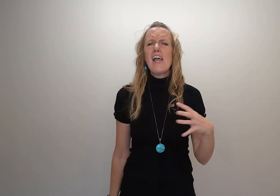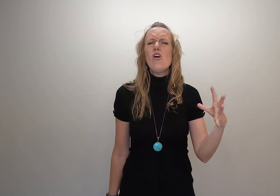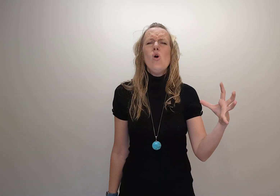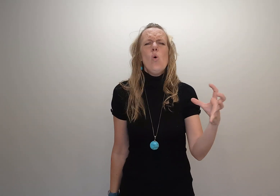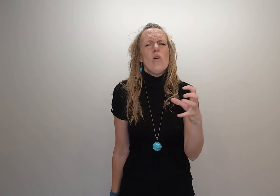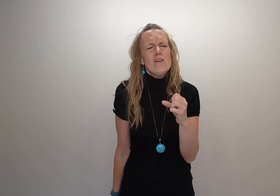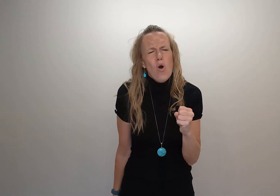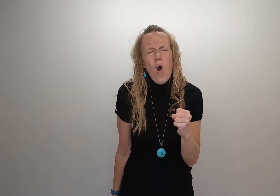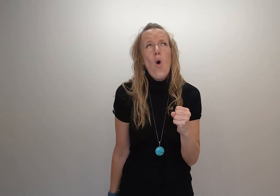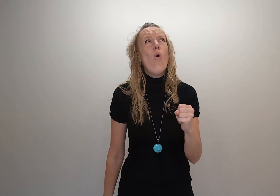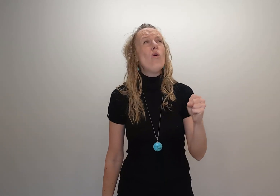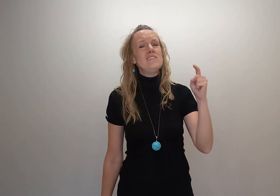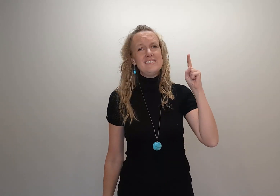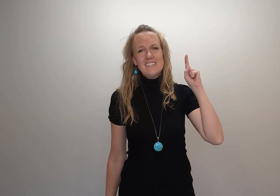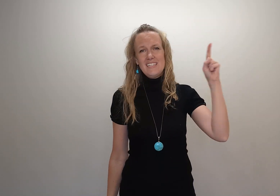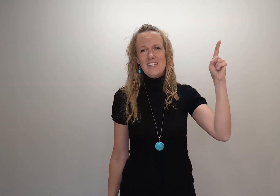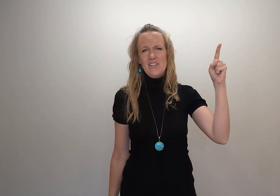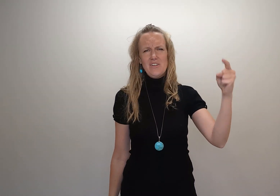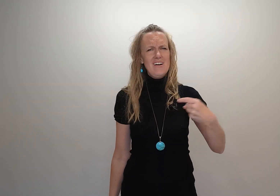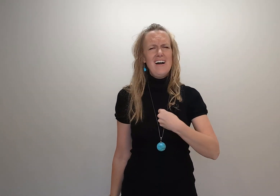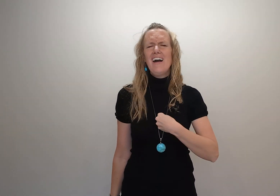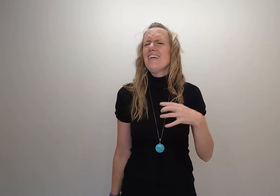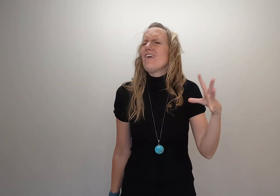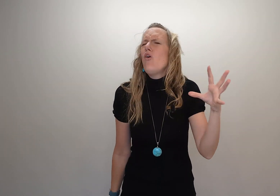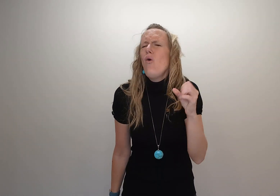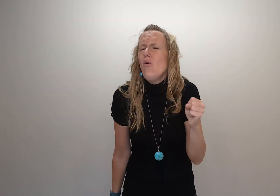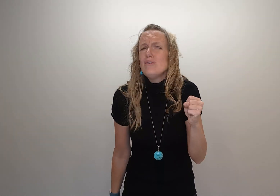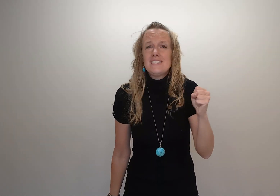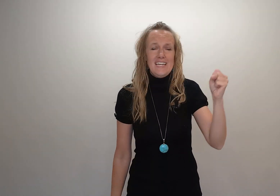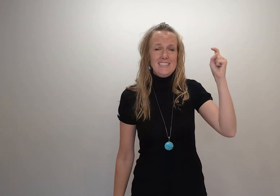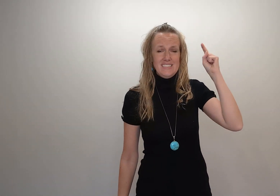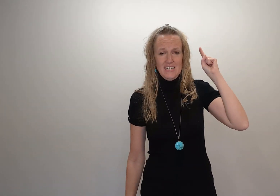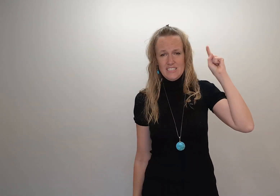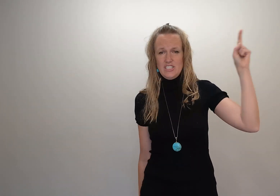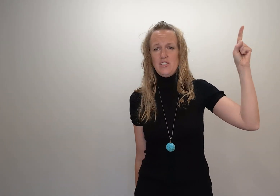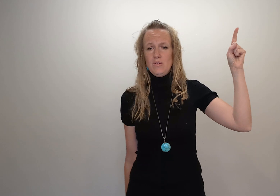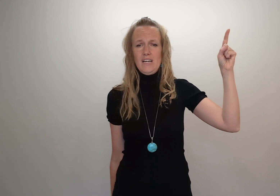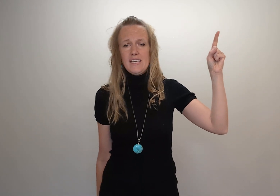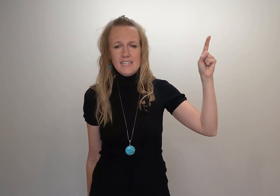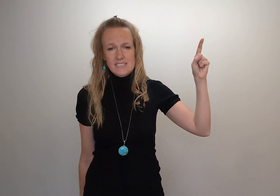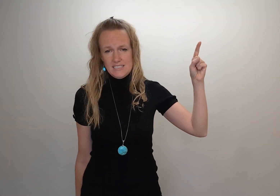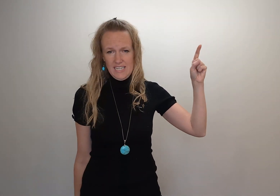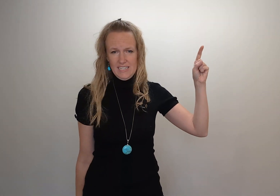I will hold you. I'm going to hold tight to you when I can't